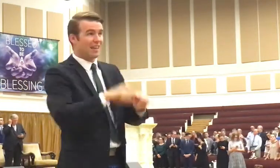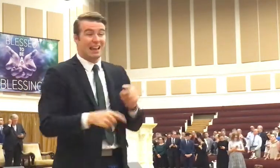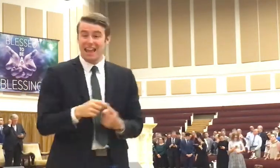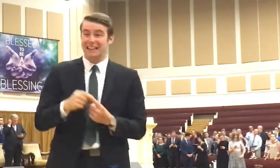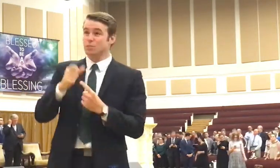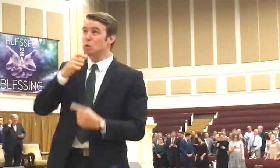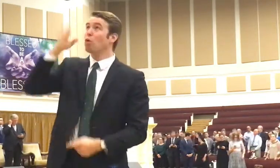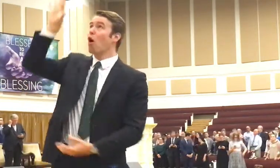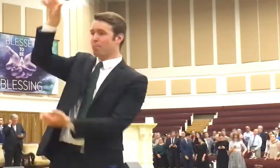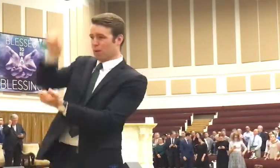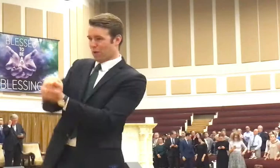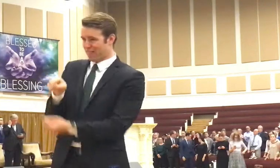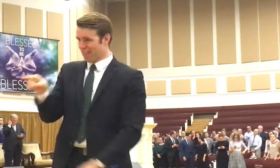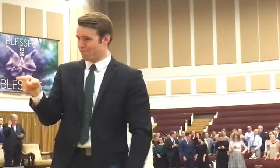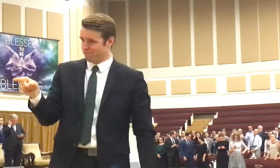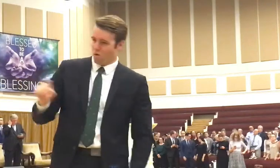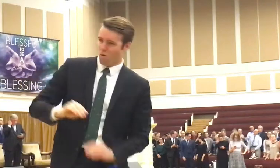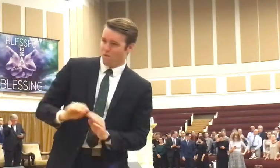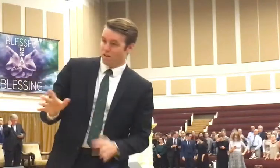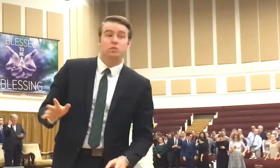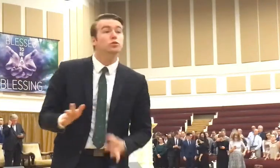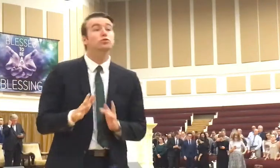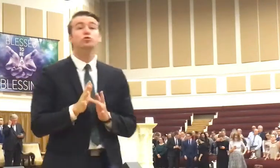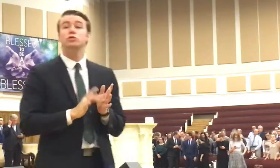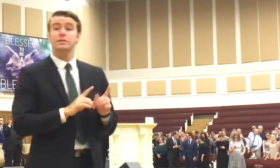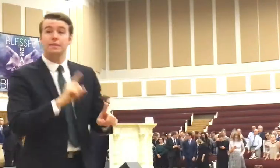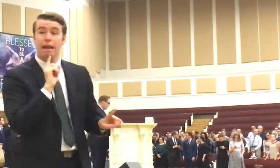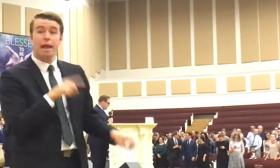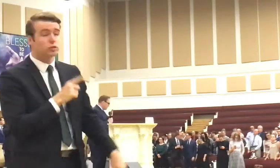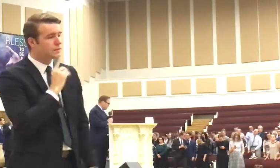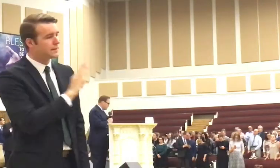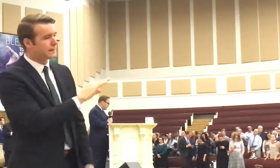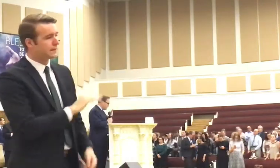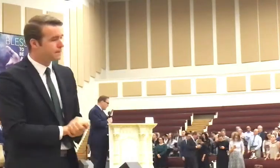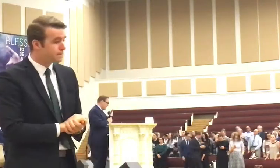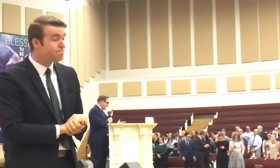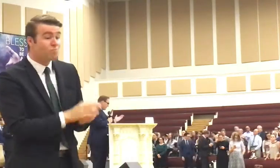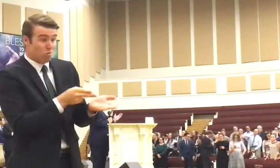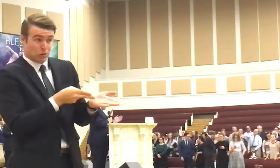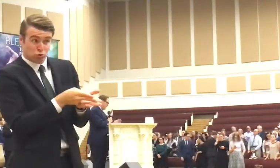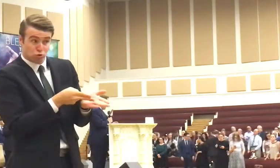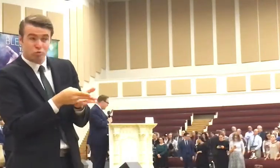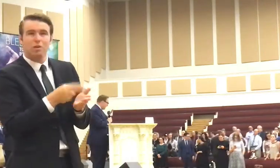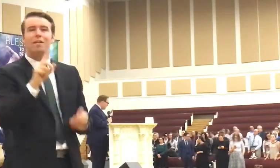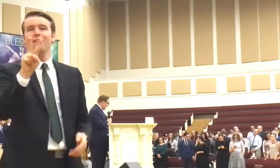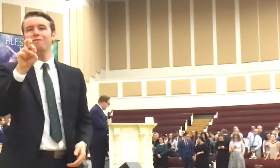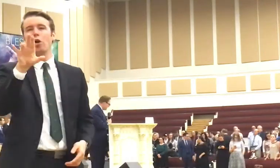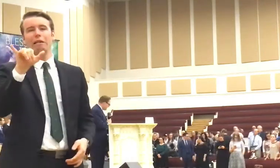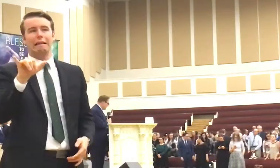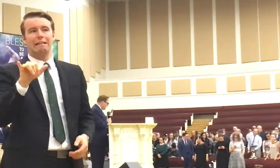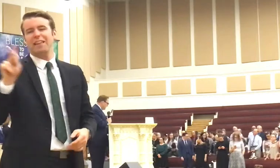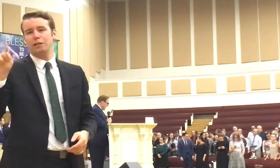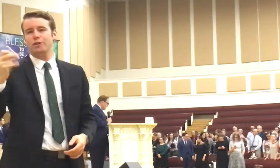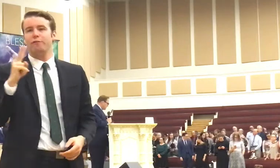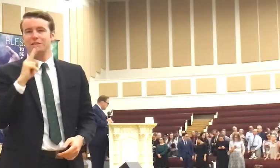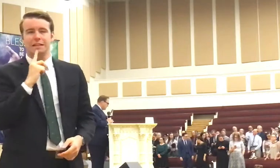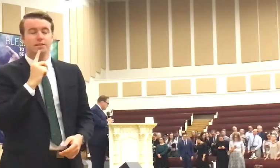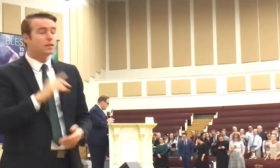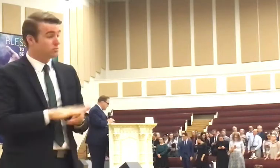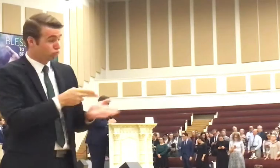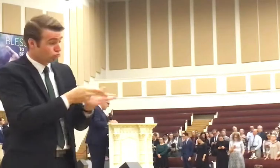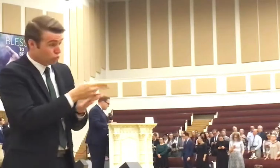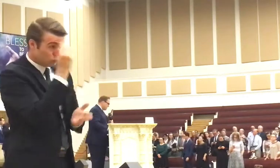God be with him." Jesus answered and said unto him, "Truthfully," or "verily," in the King James, "I